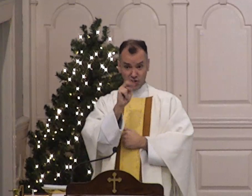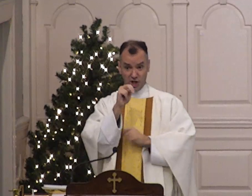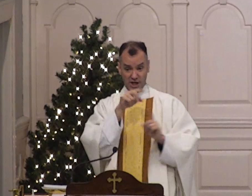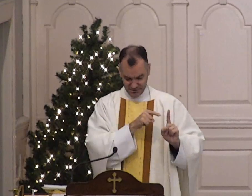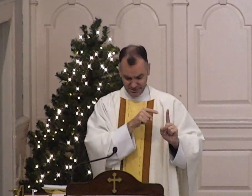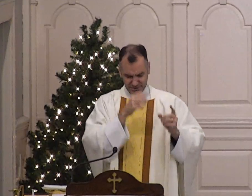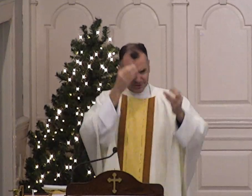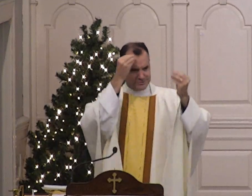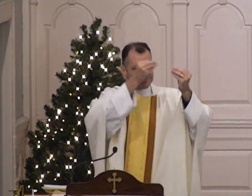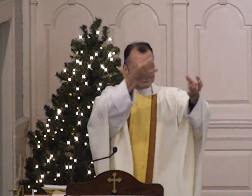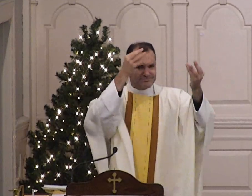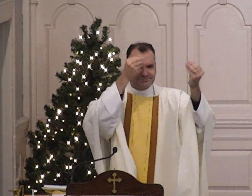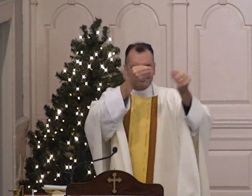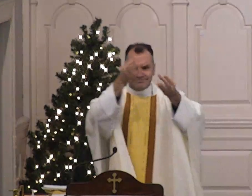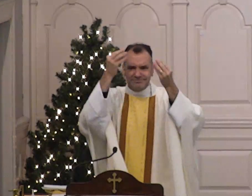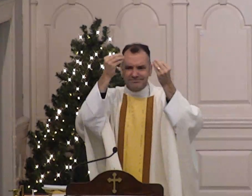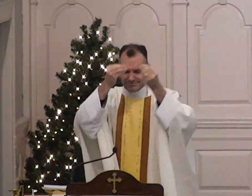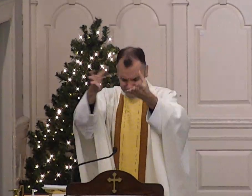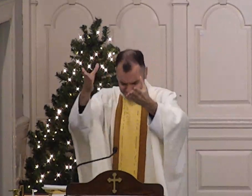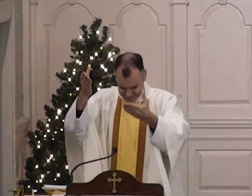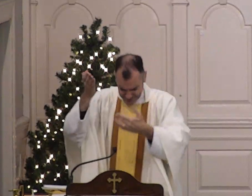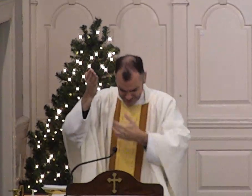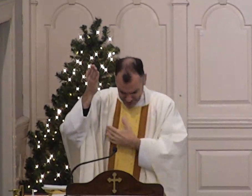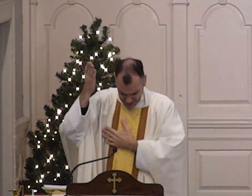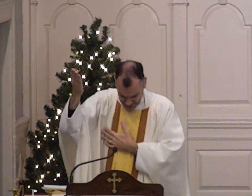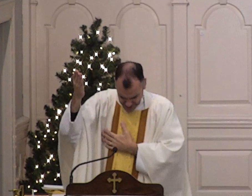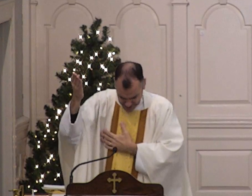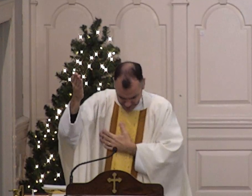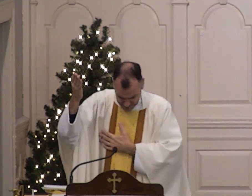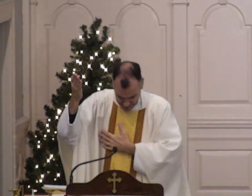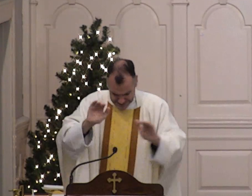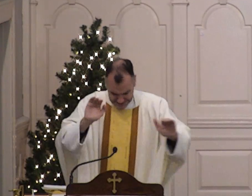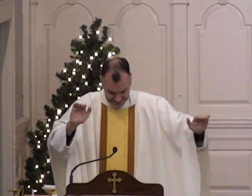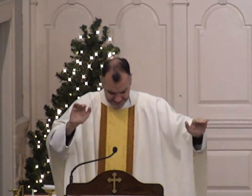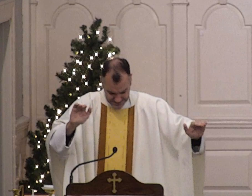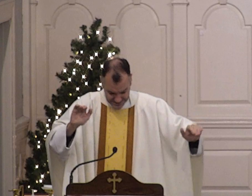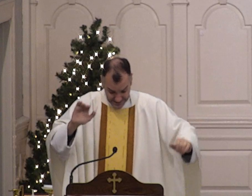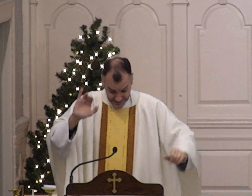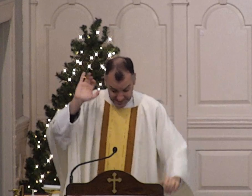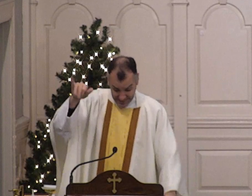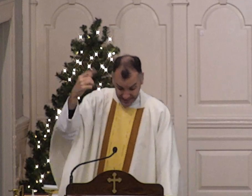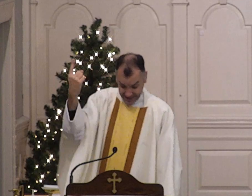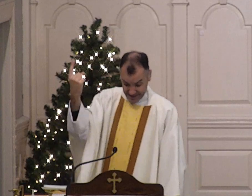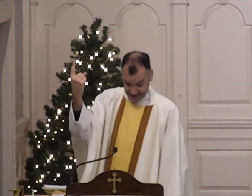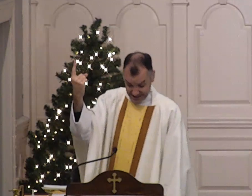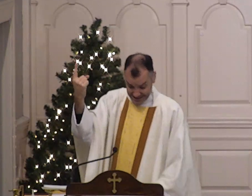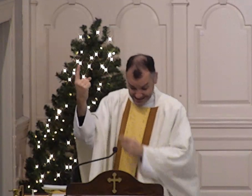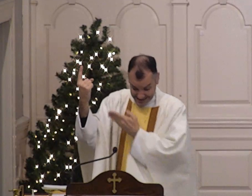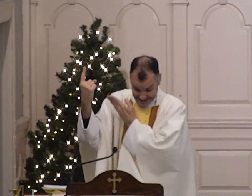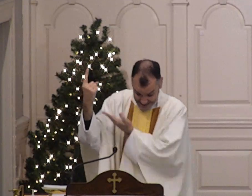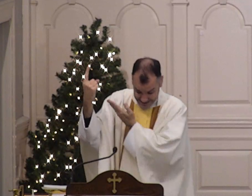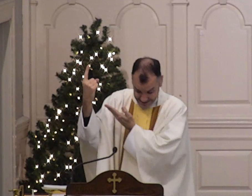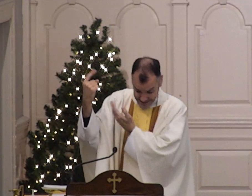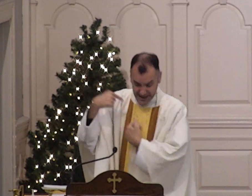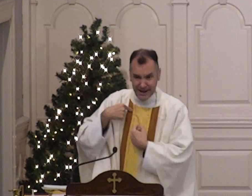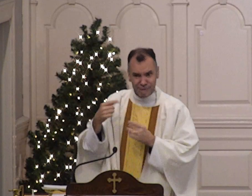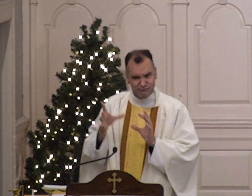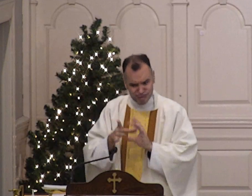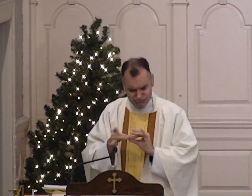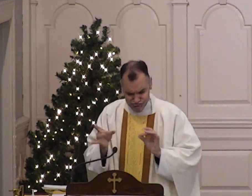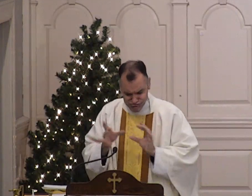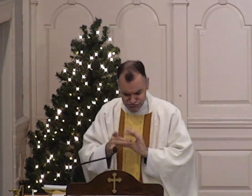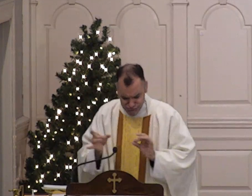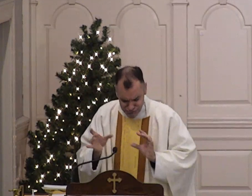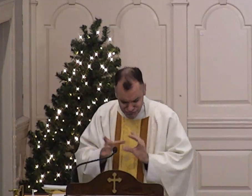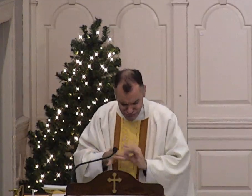John testified to him and cried out, saying, "This was he of whom I said, the one who is